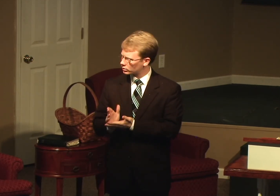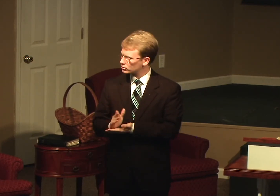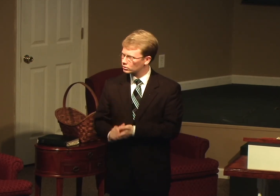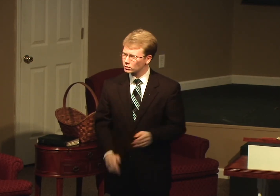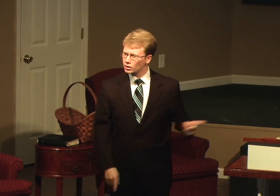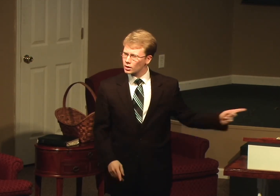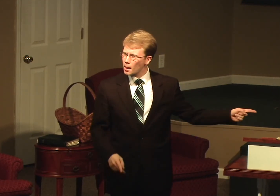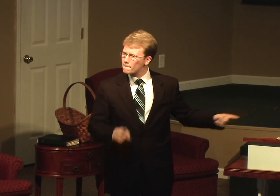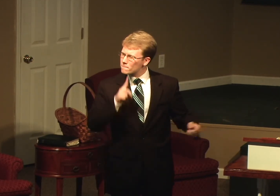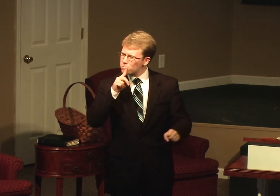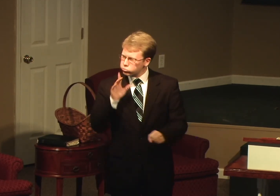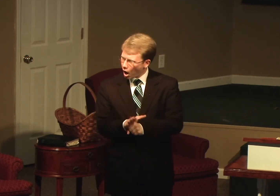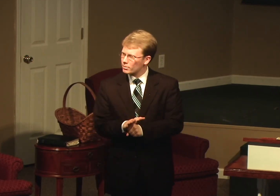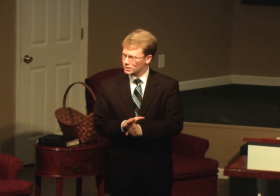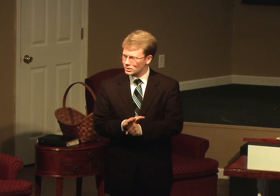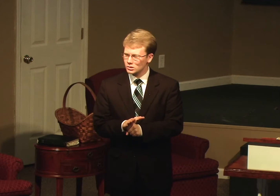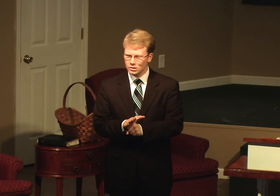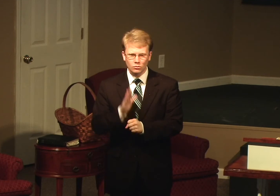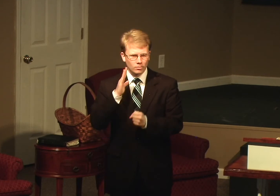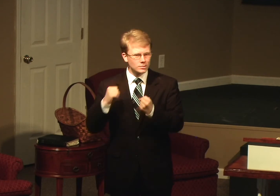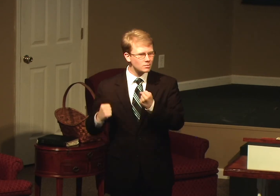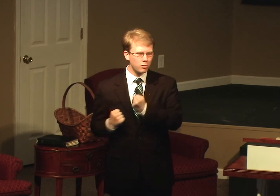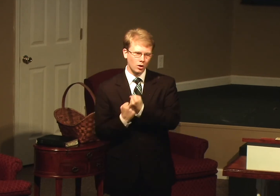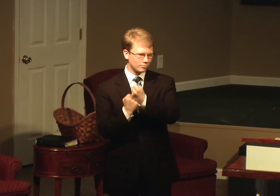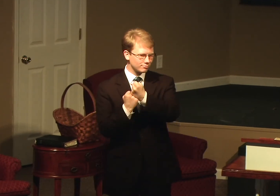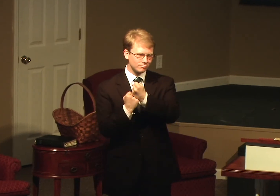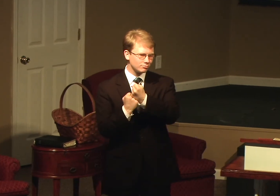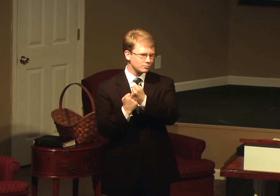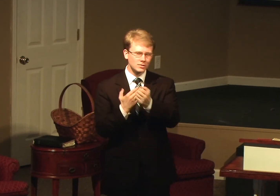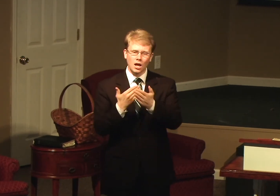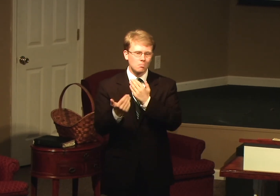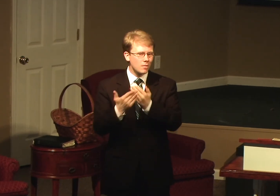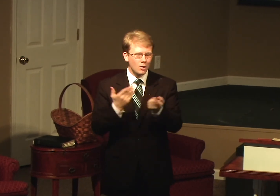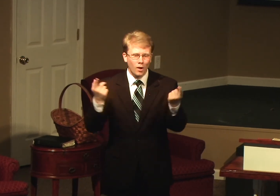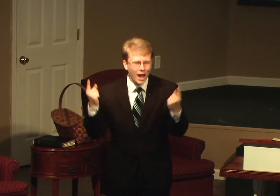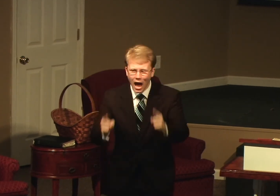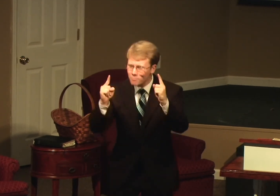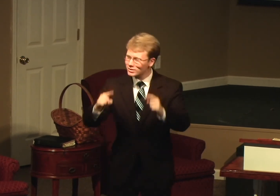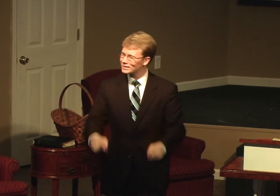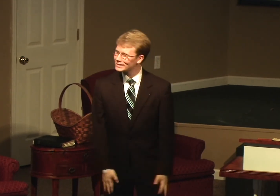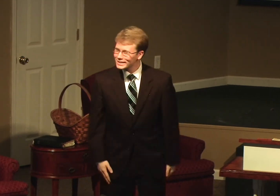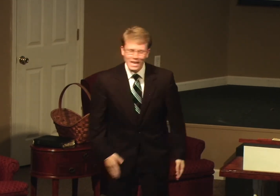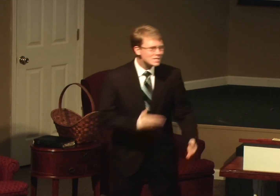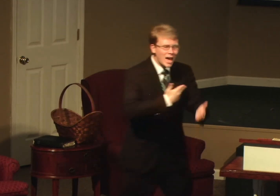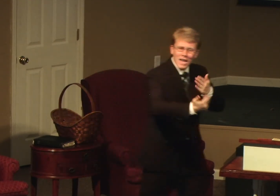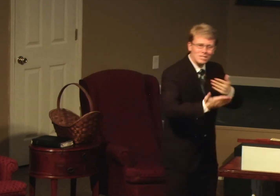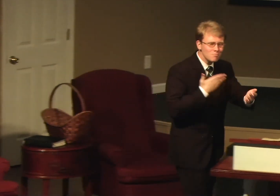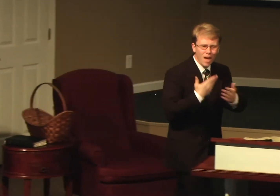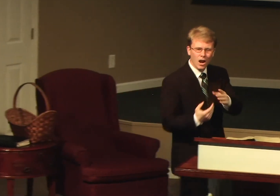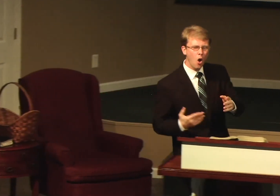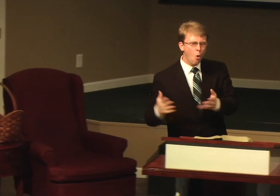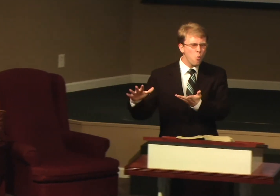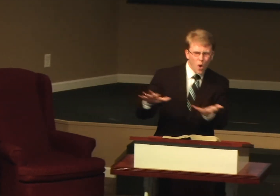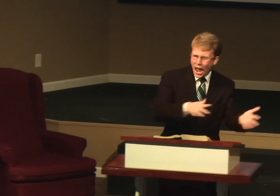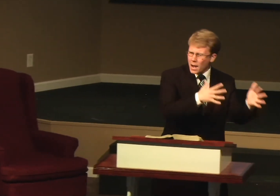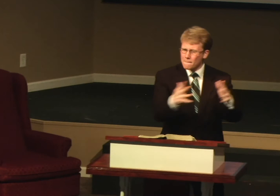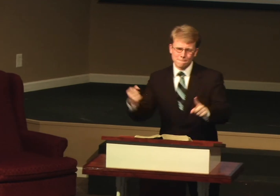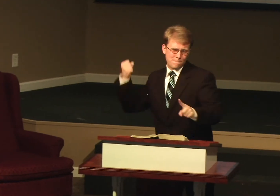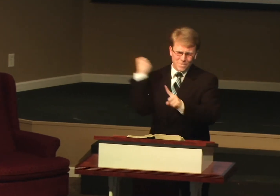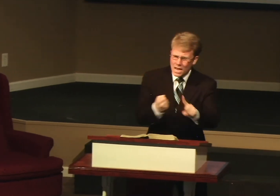that you're trusting Him. And when you do that, He promised He'll be there to carry you. It doesn't matter